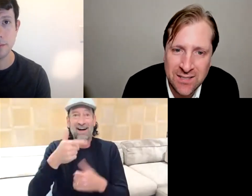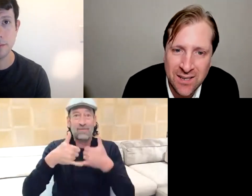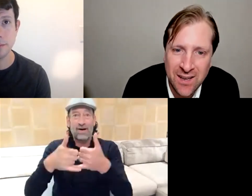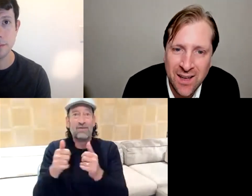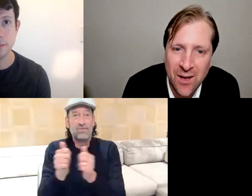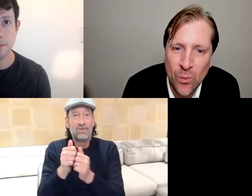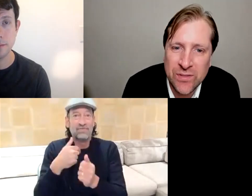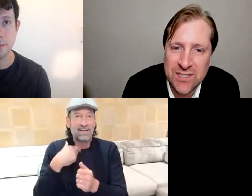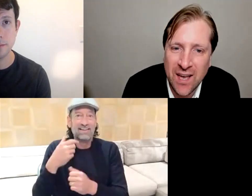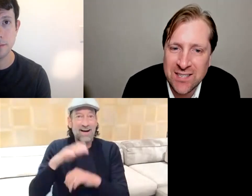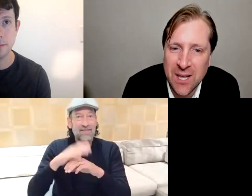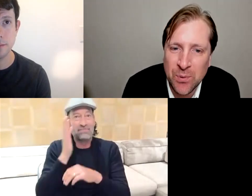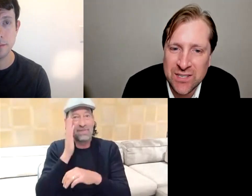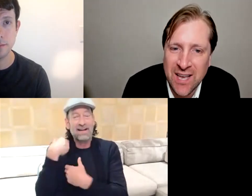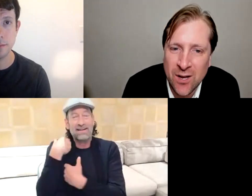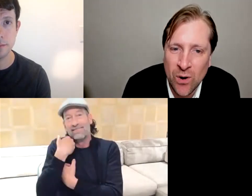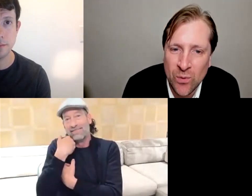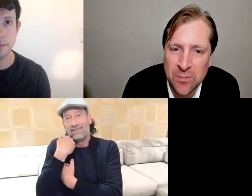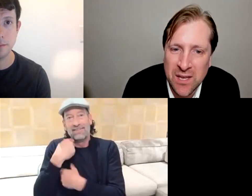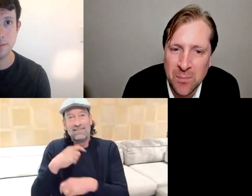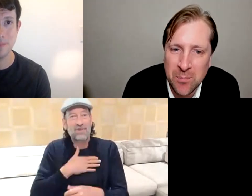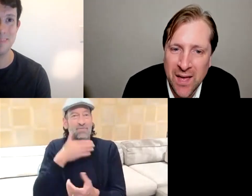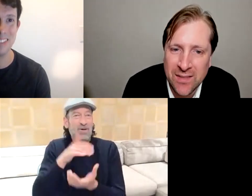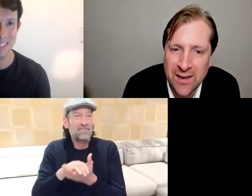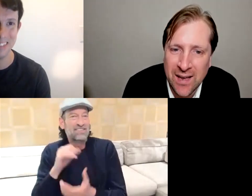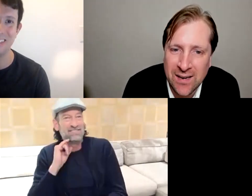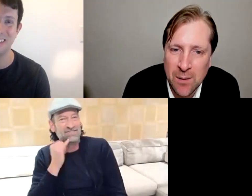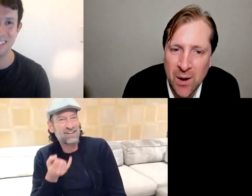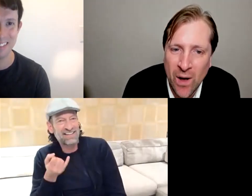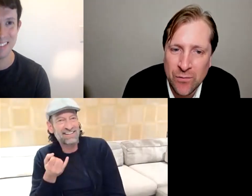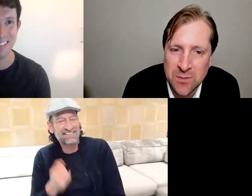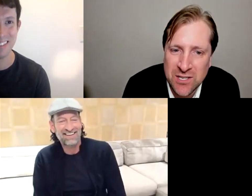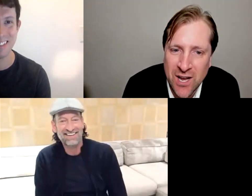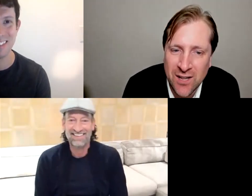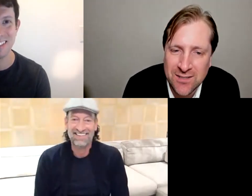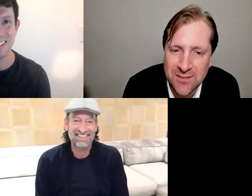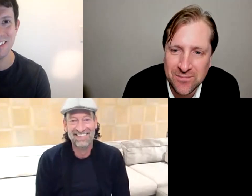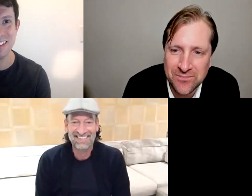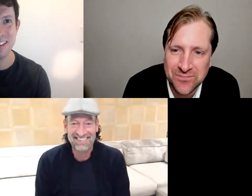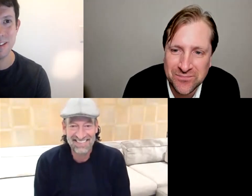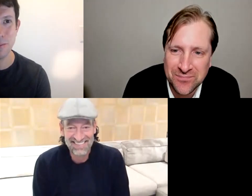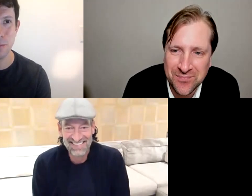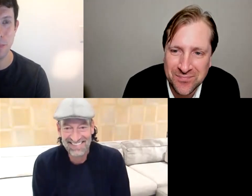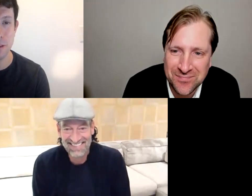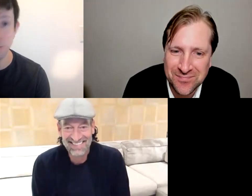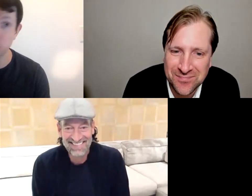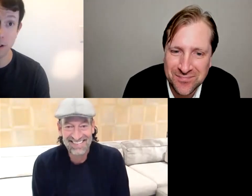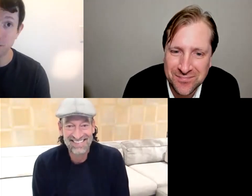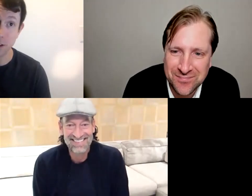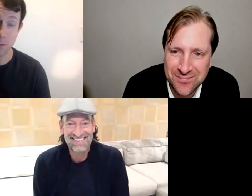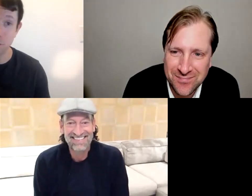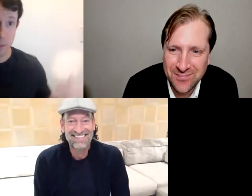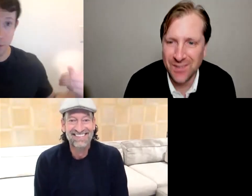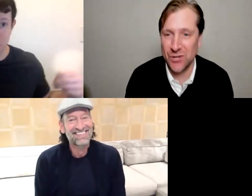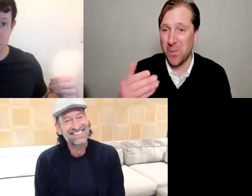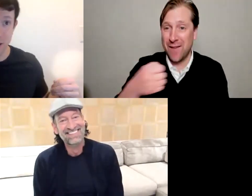And I slept with the SAG Award with me in my bed that night, and my wife was a bit jealous. You might have to